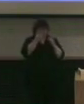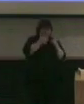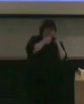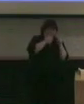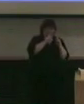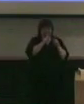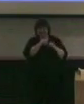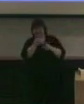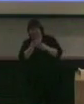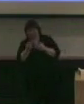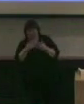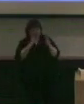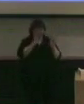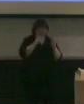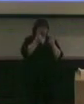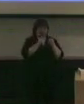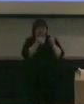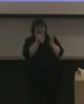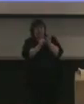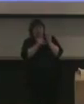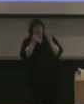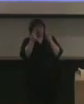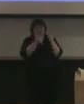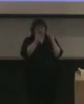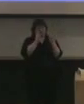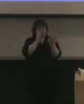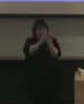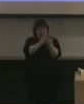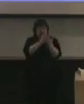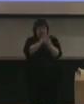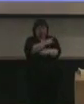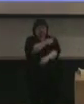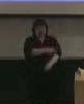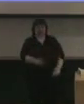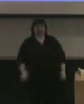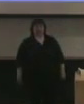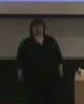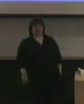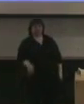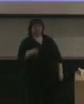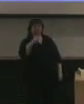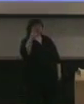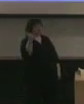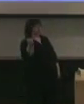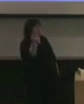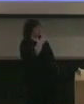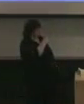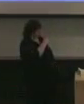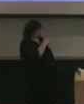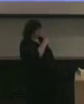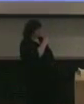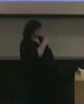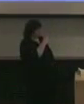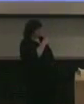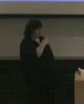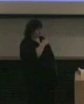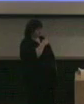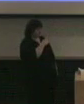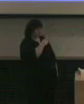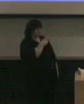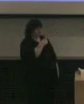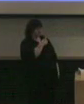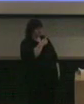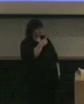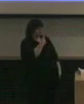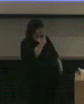what works, what doesn't work, and so forth, to try to get to the level of that patient. Just several things. One, pictures